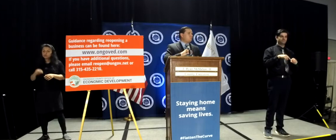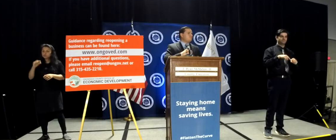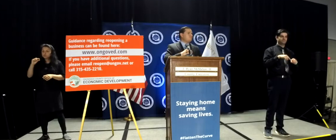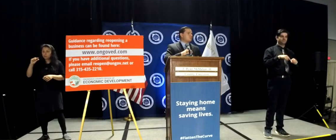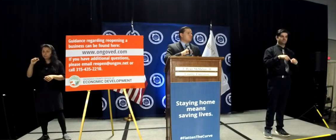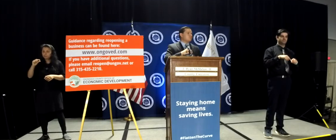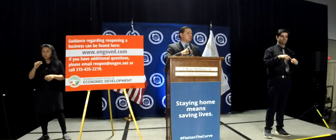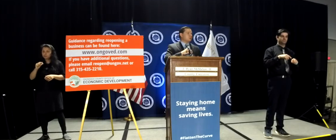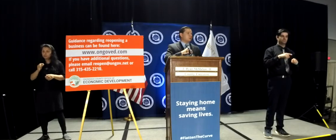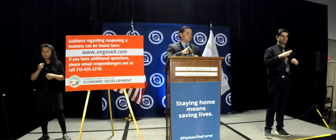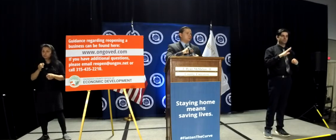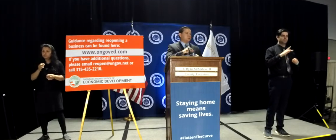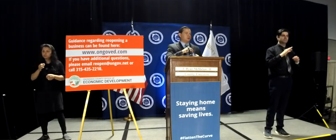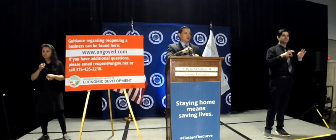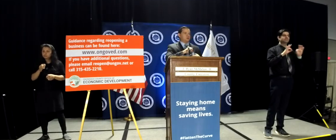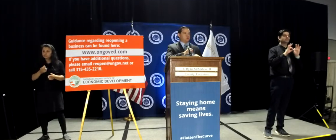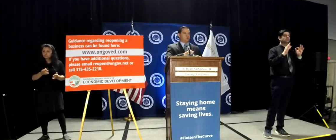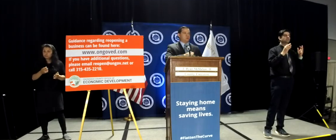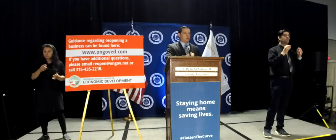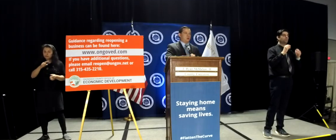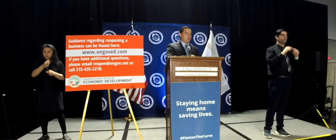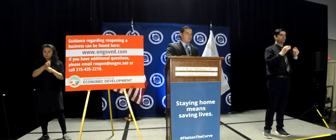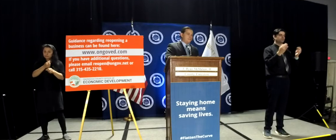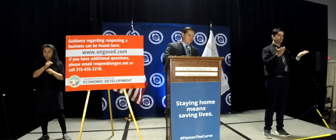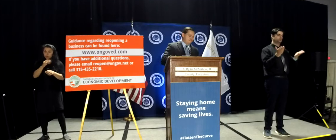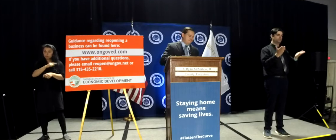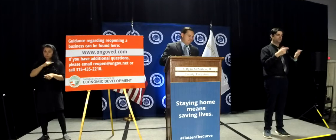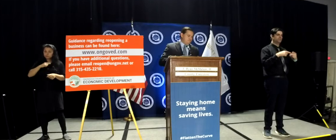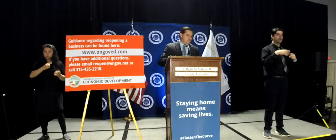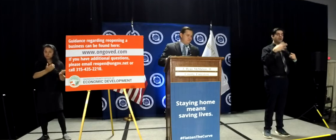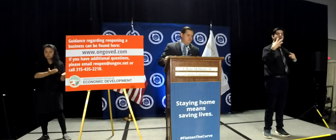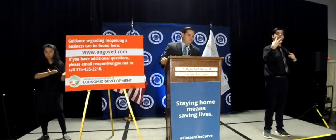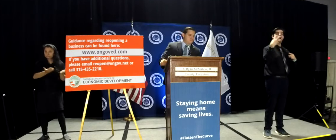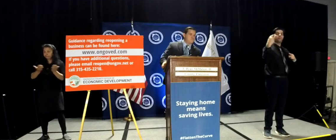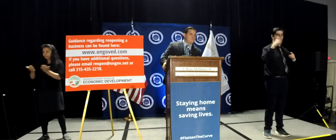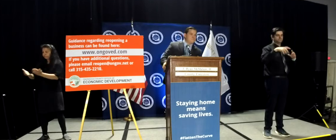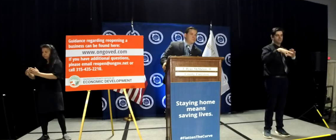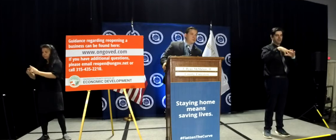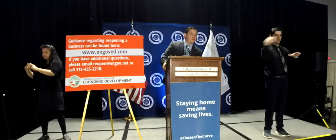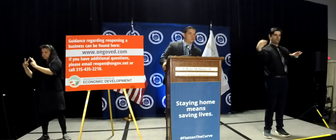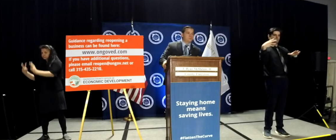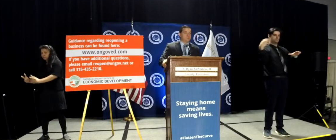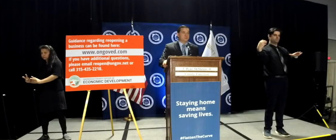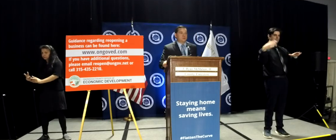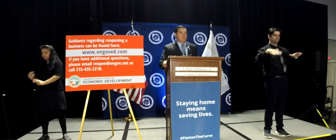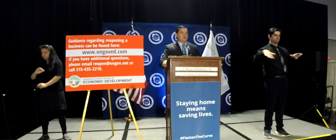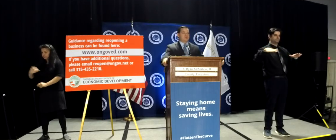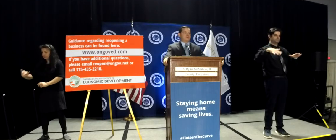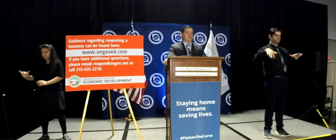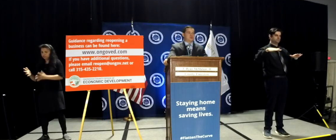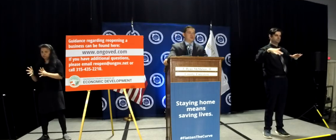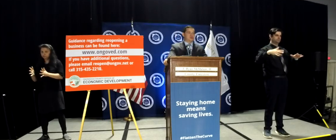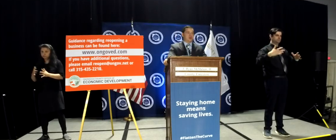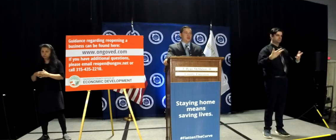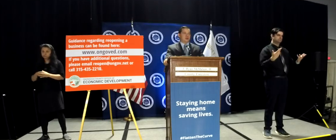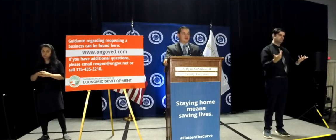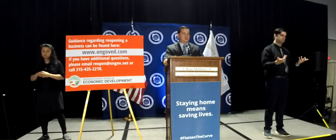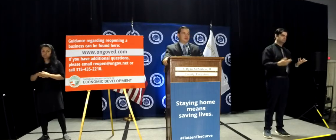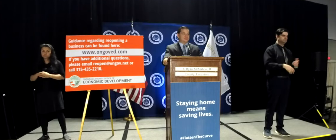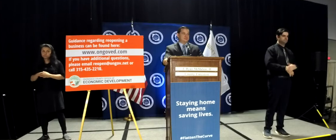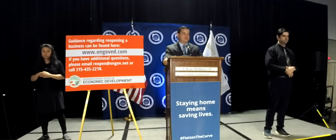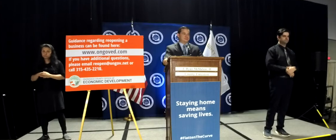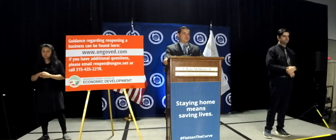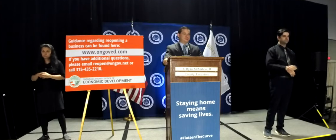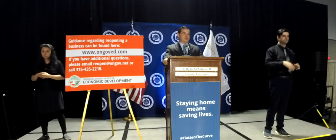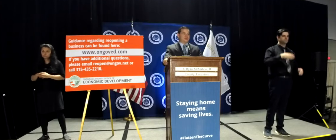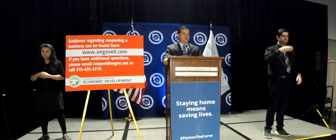consumption. Yeah, you can't Excluding consume takeout or alcohol. delivery for off-premise consumption. Yeah. Consumption's a drink,